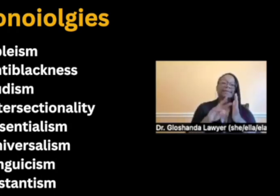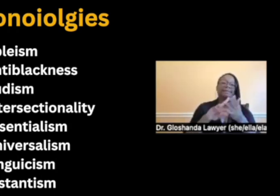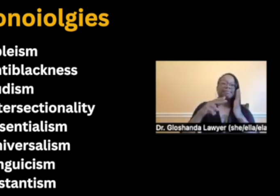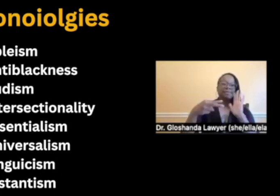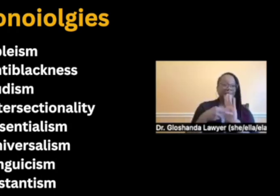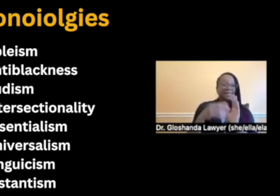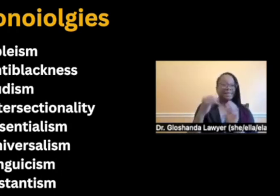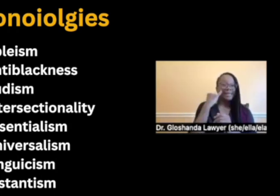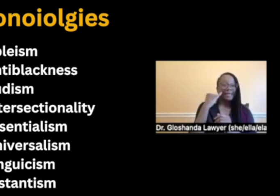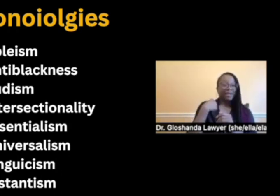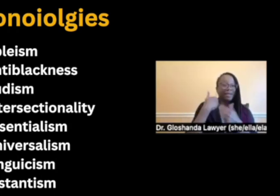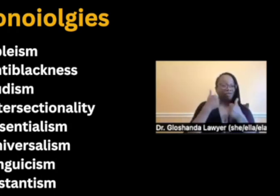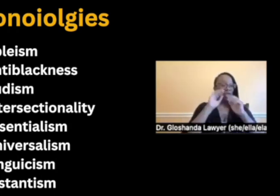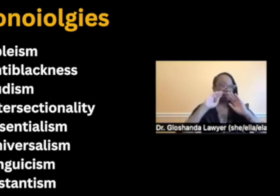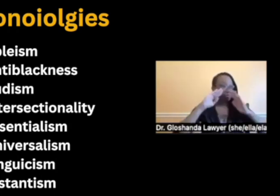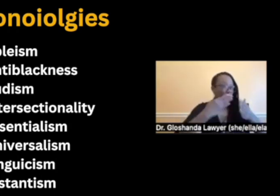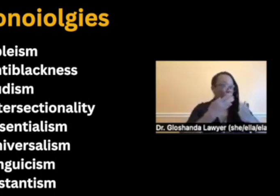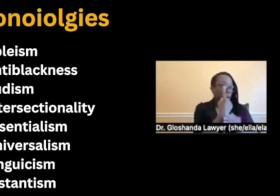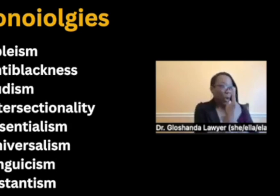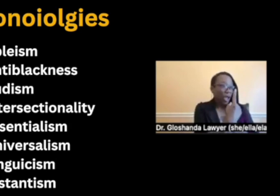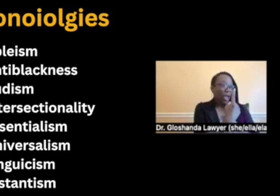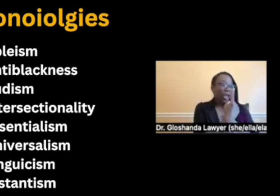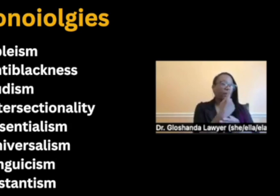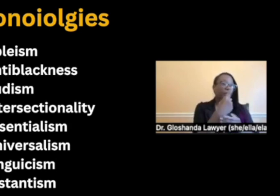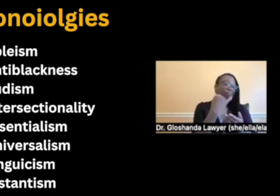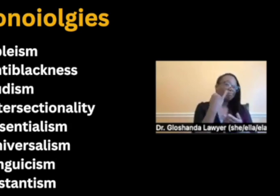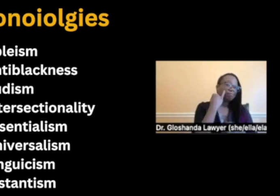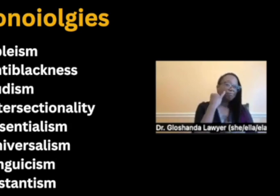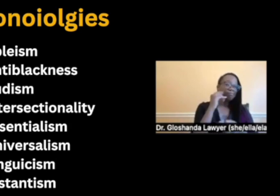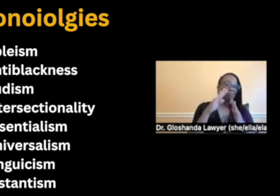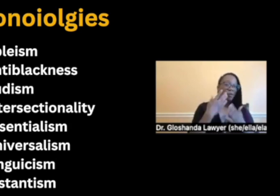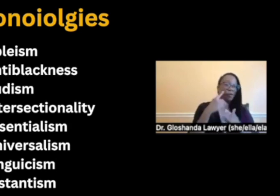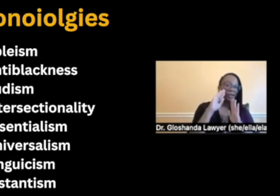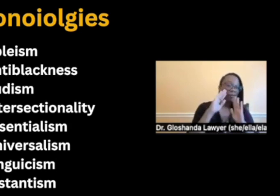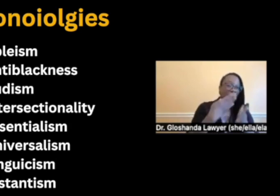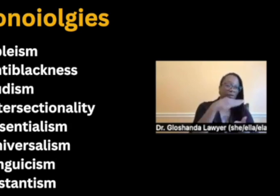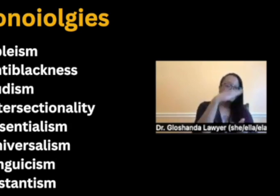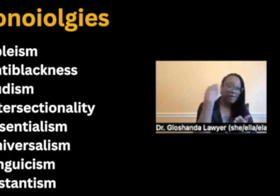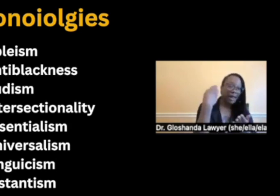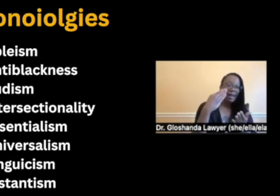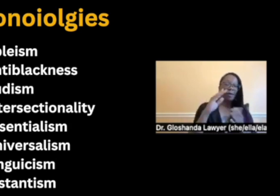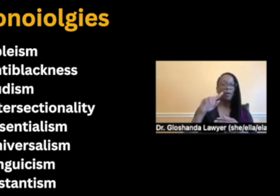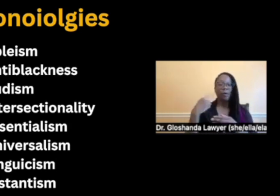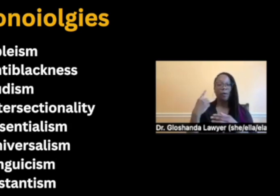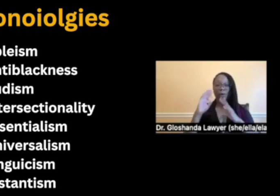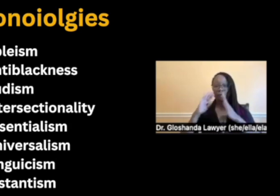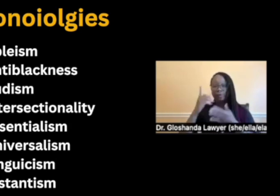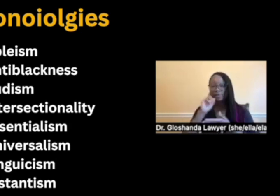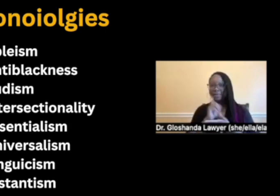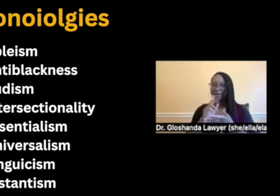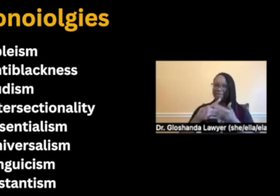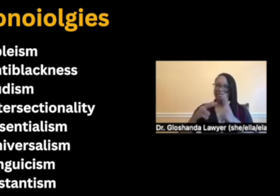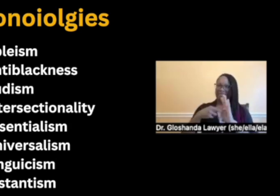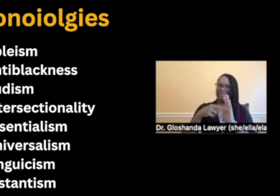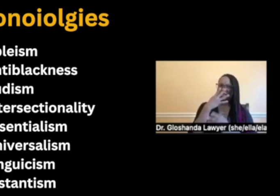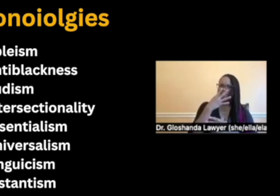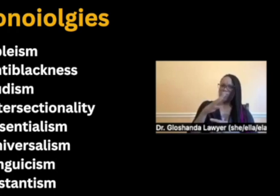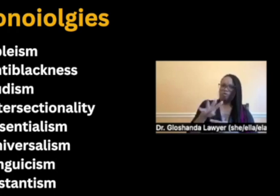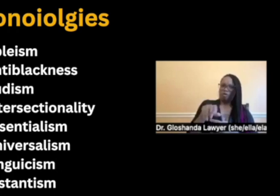But again, as she mentioned before with intersectionality, we think about all those identities we share and focused on our Black experience, our